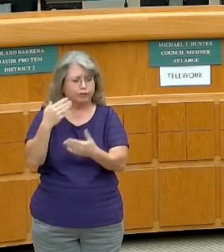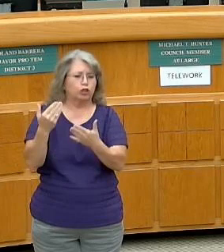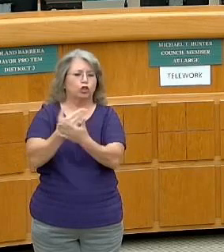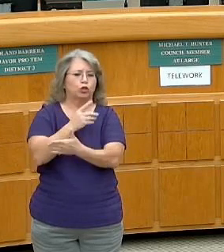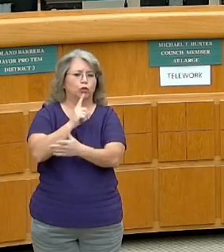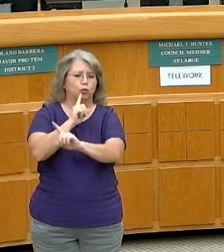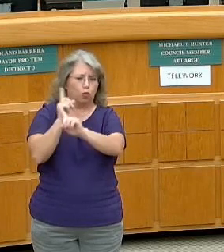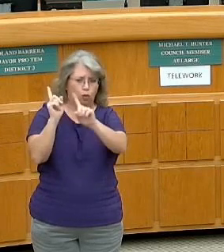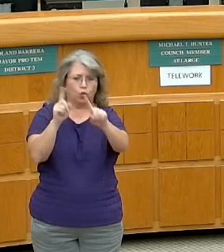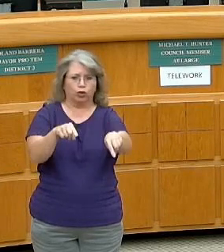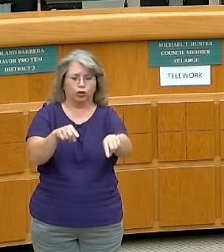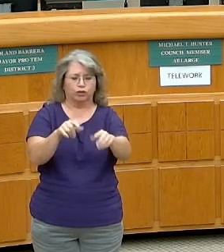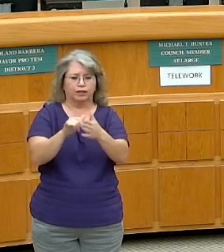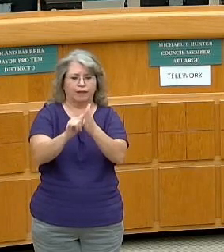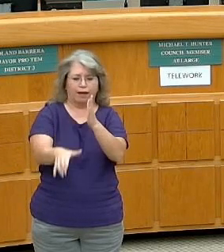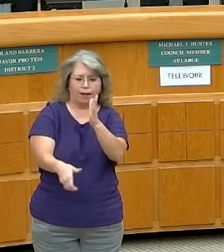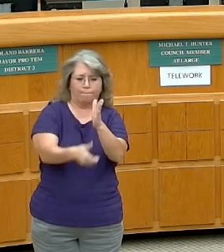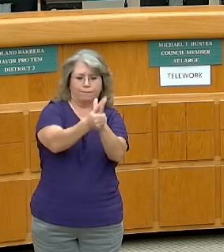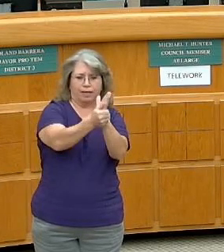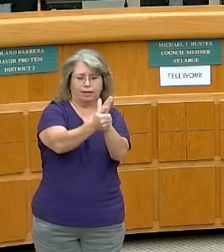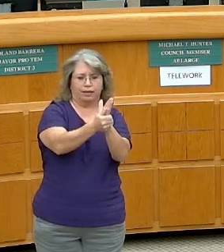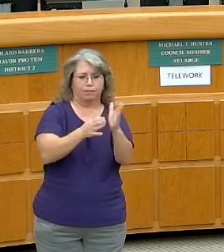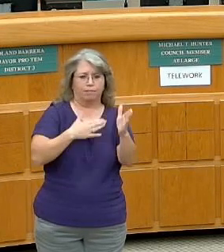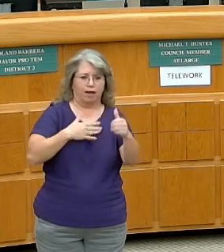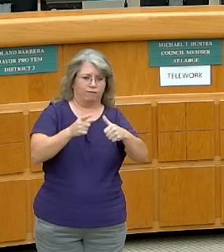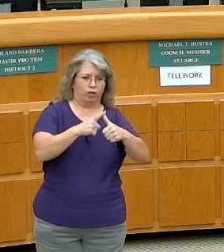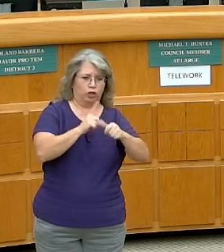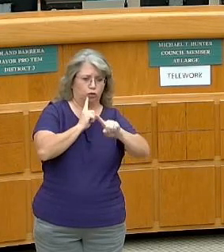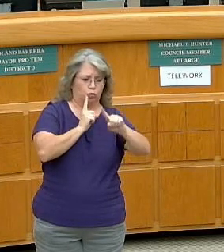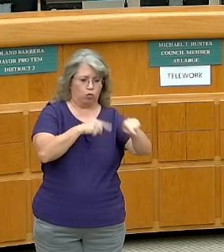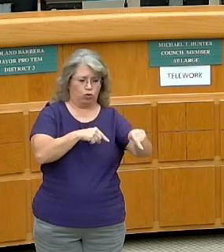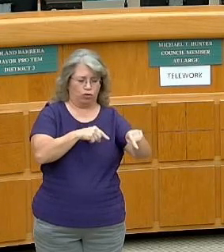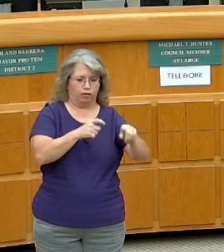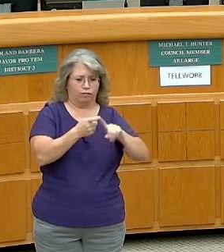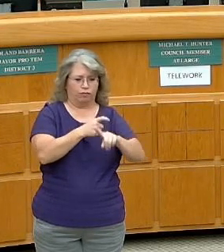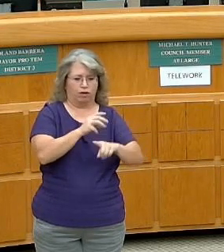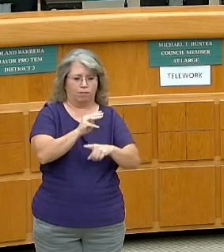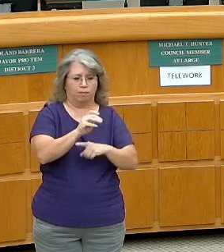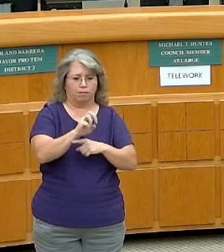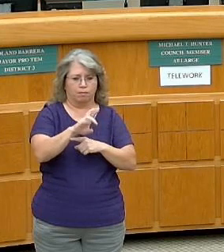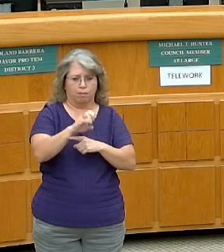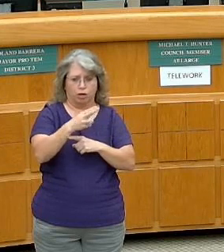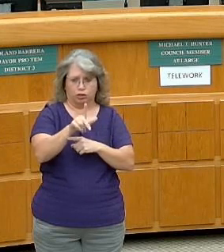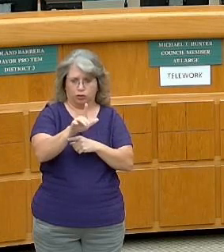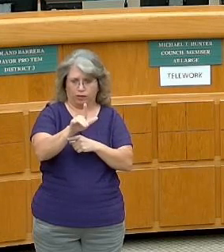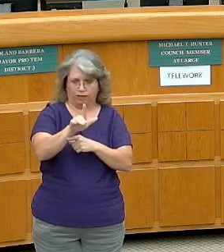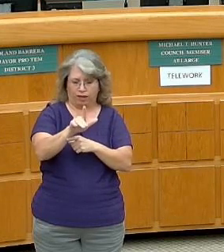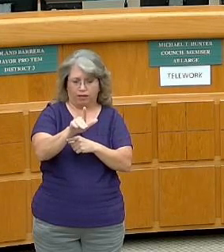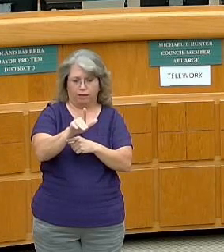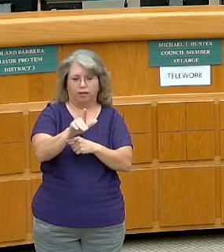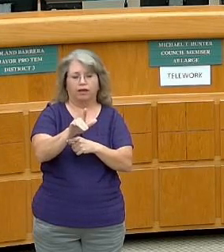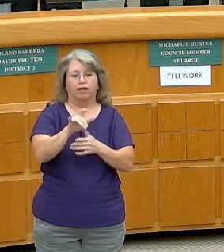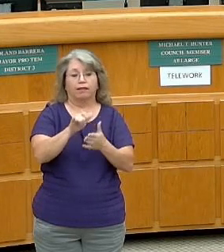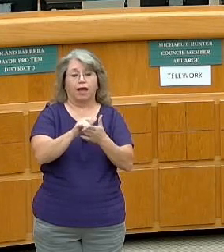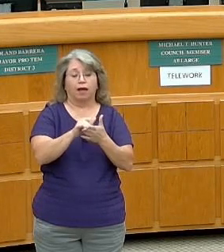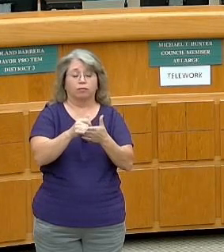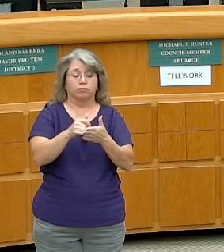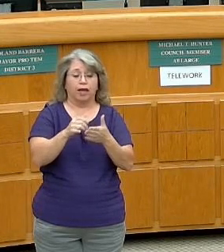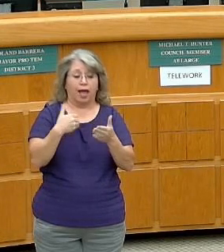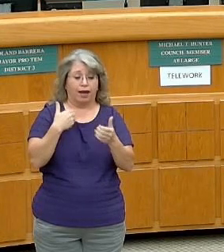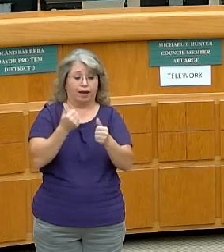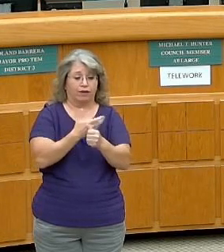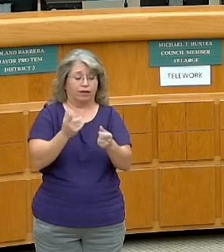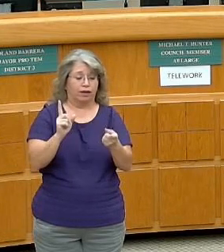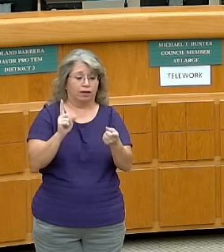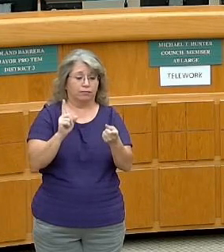These orders amended the orders I originally signed on March 25th that were to extend till April 8th. To